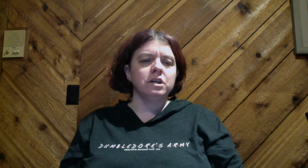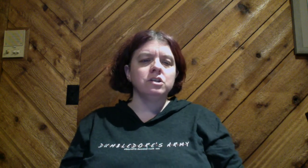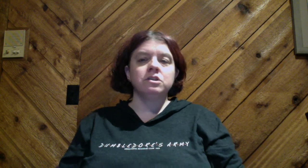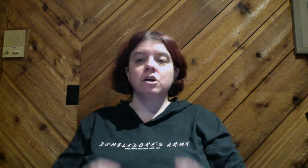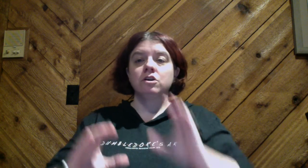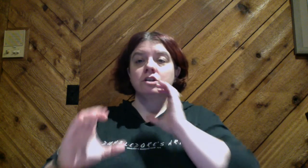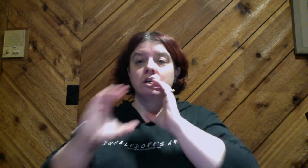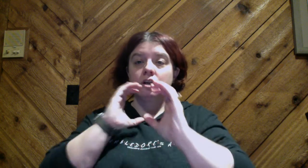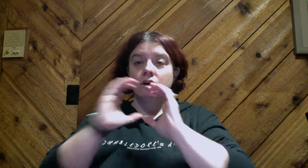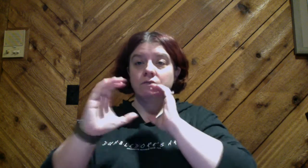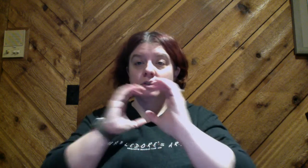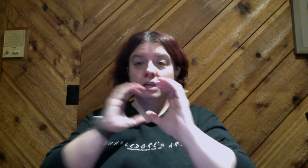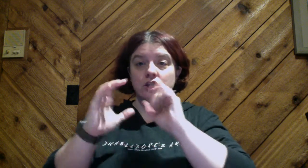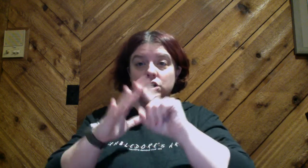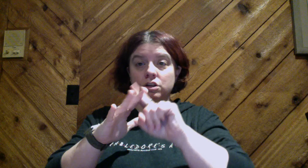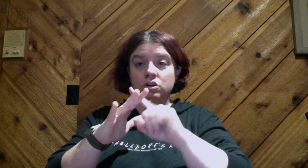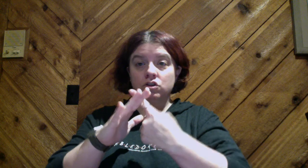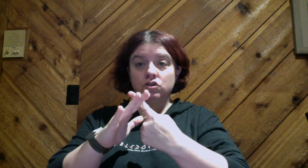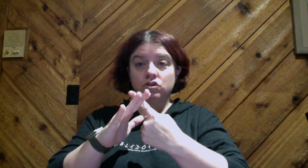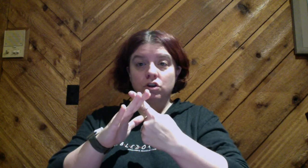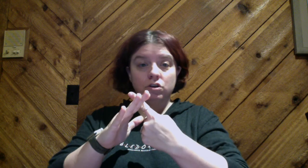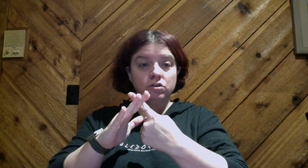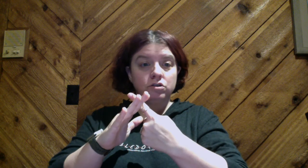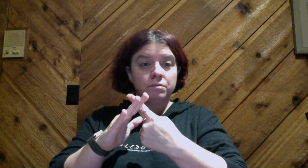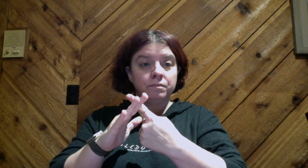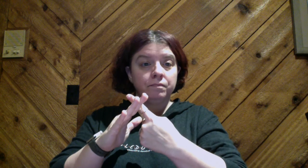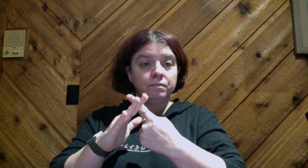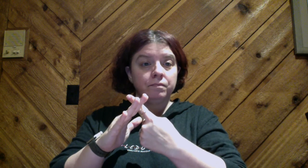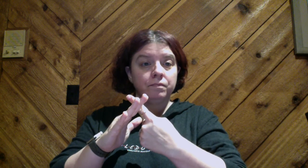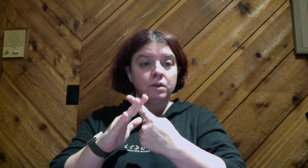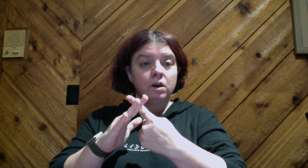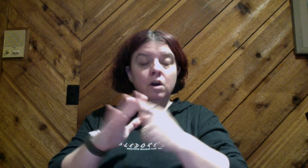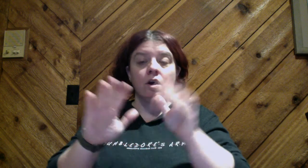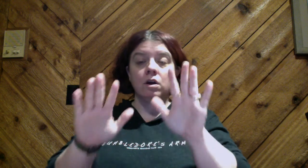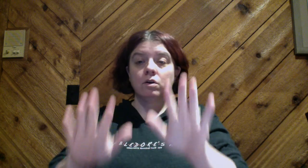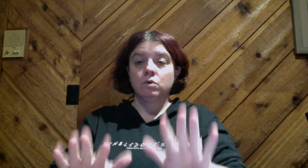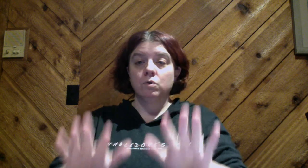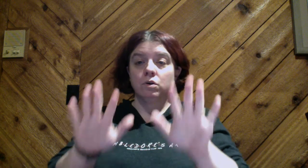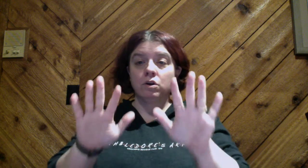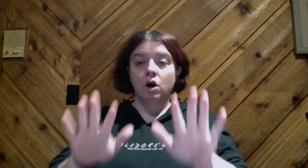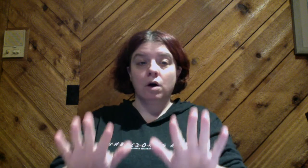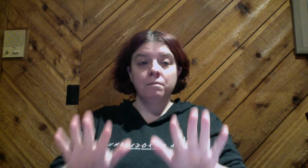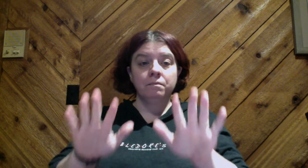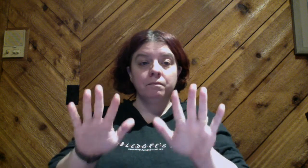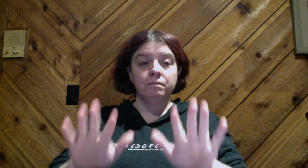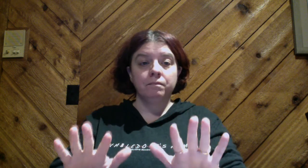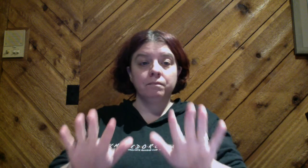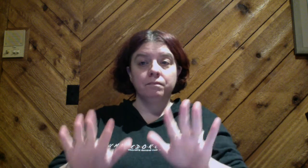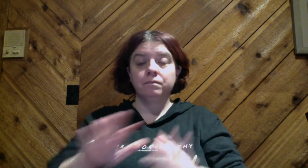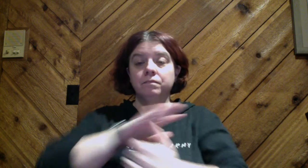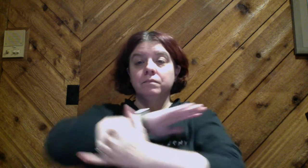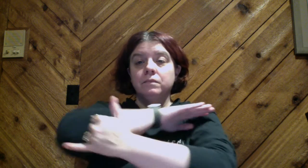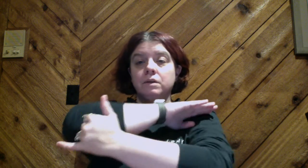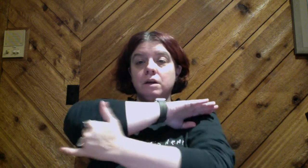Conversation starters. Conversation starters. Cool or calm.